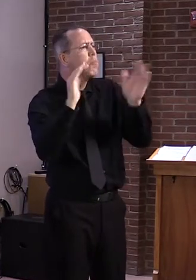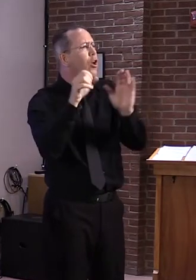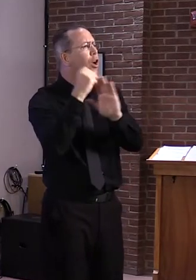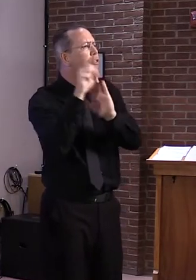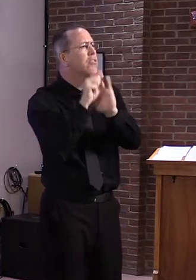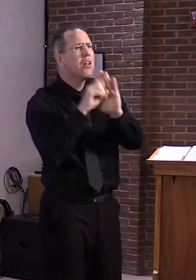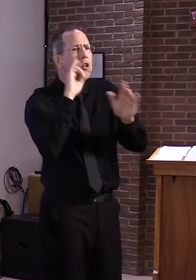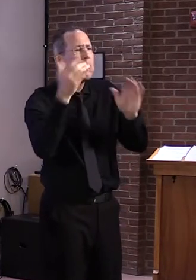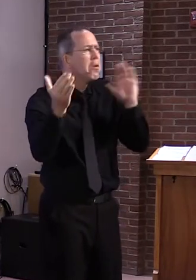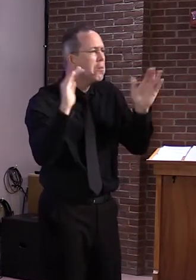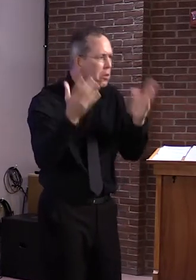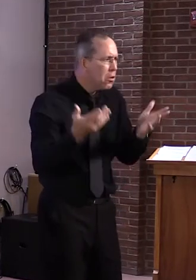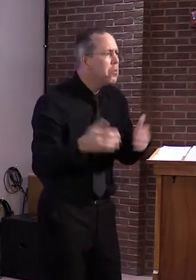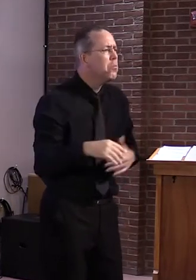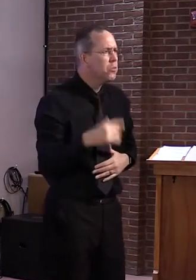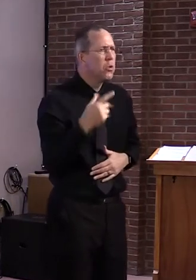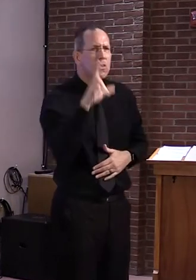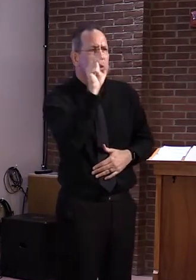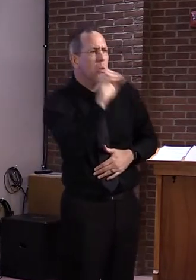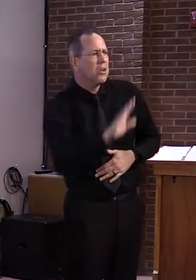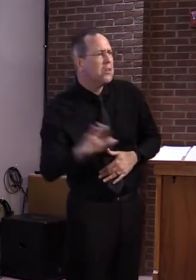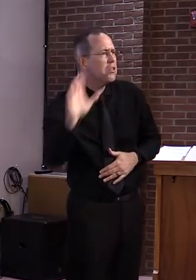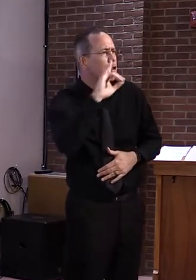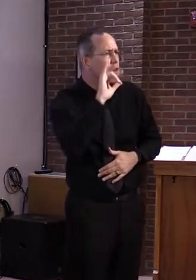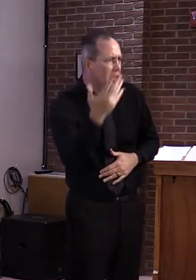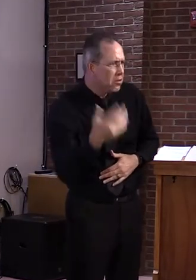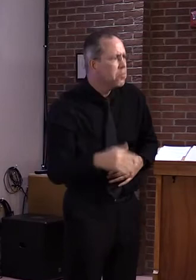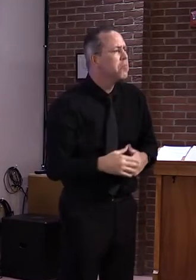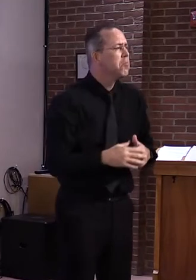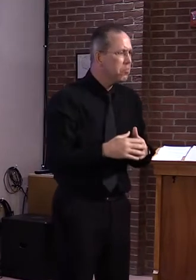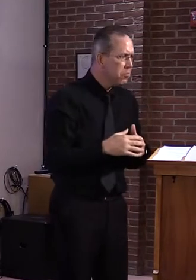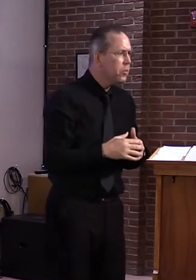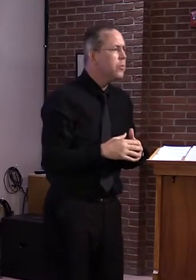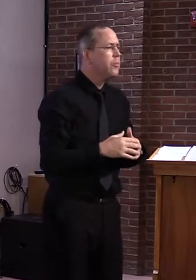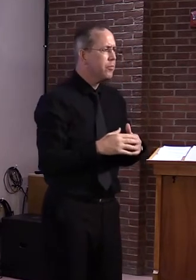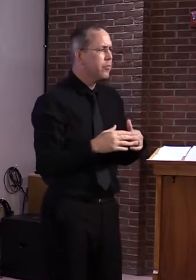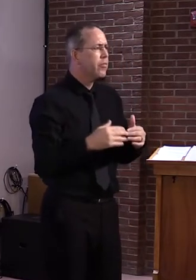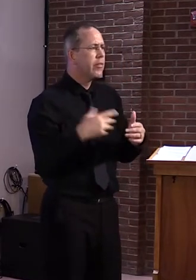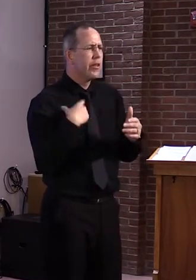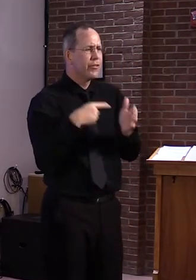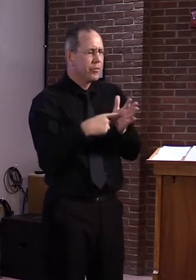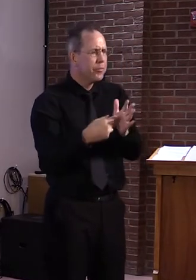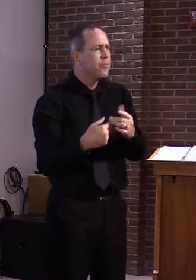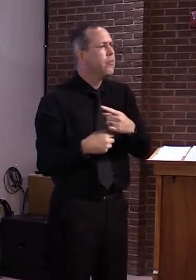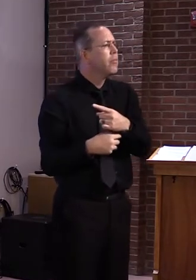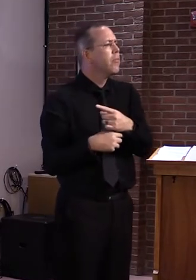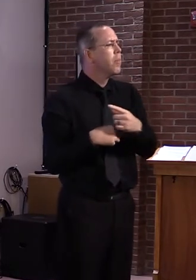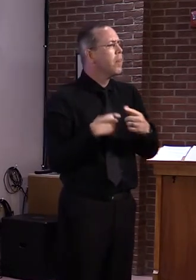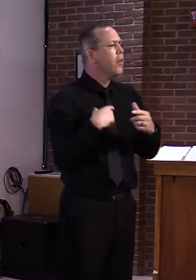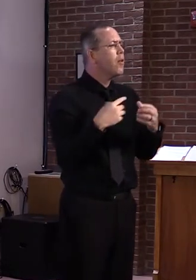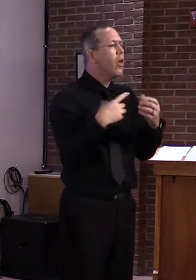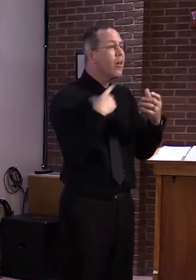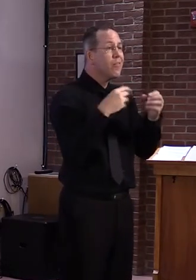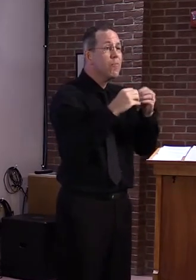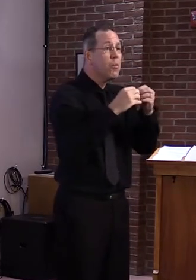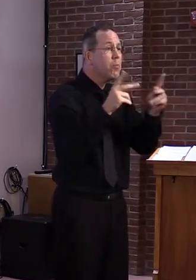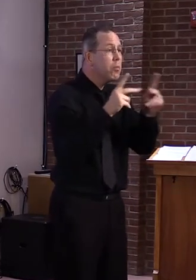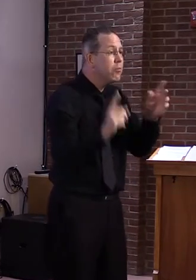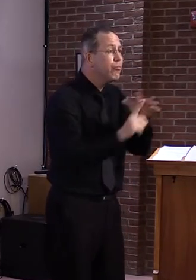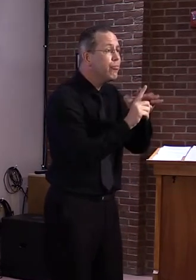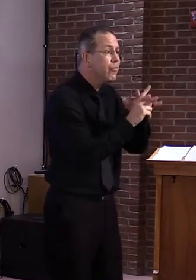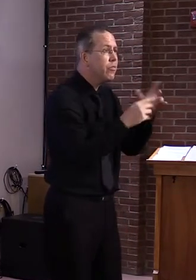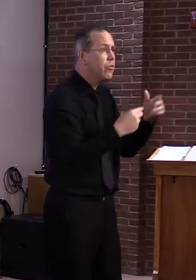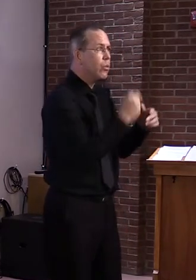trends have allowed us to further expand our travel map to include much of the East Coast. As always, for those watching at home, you can find